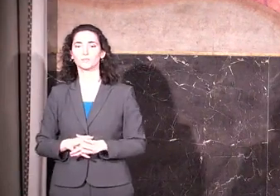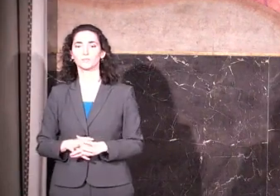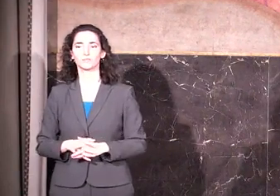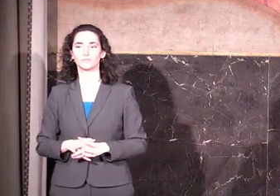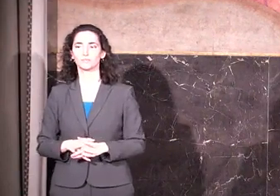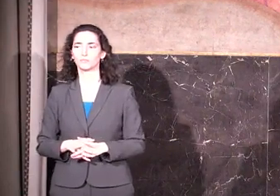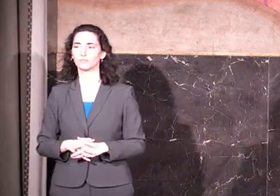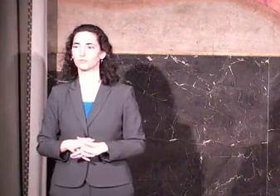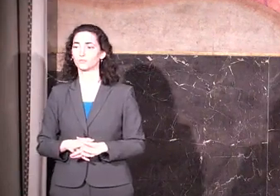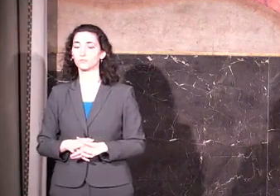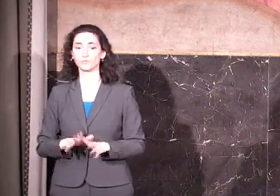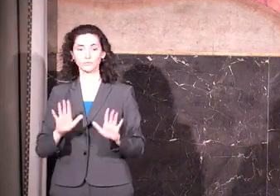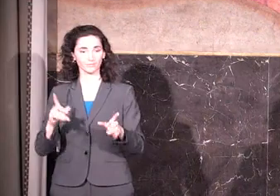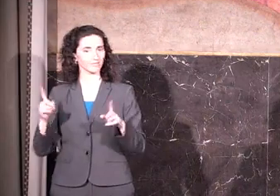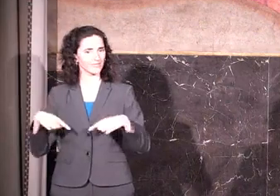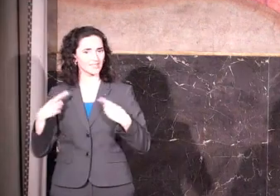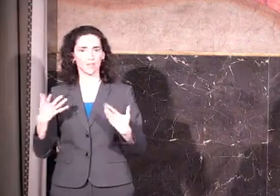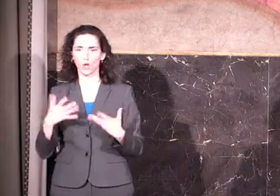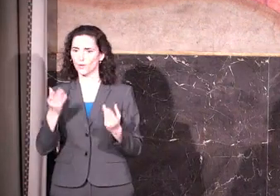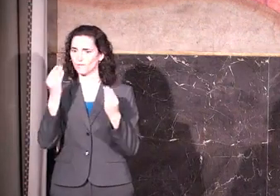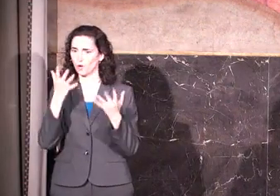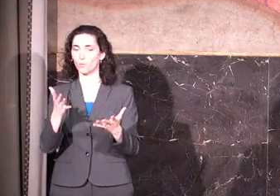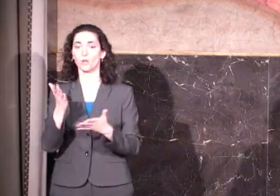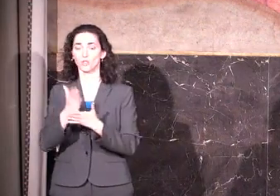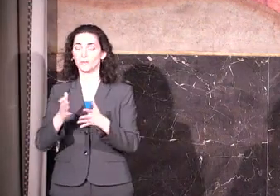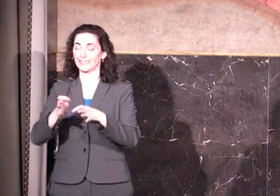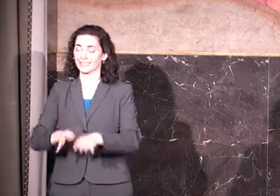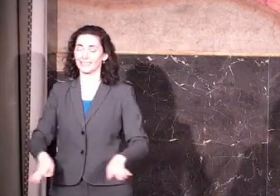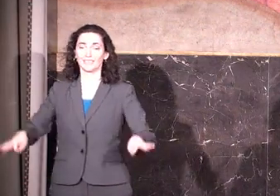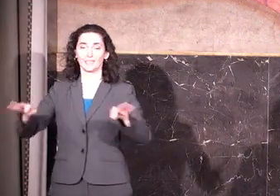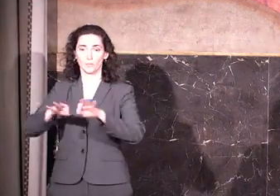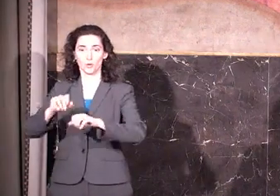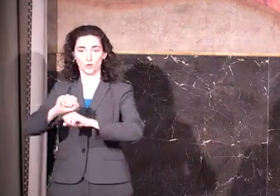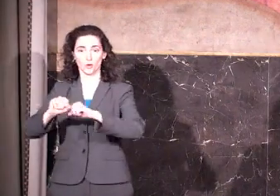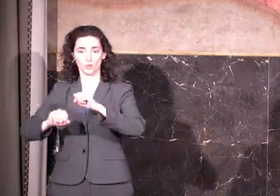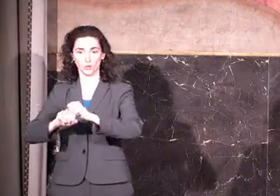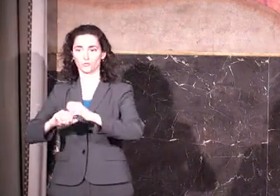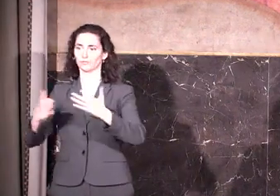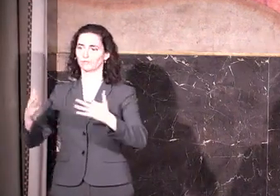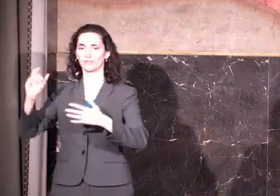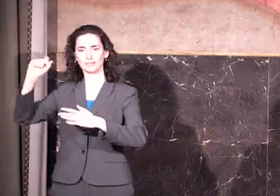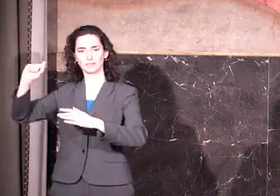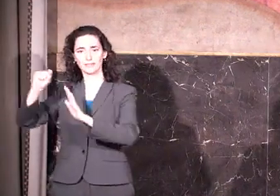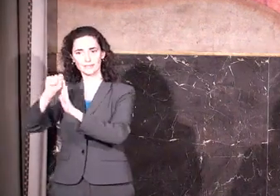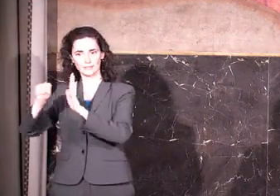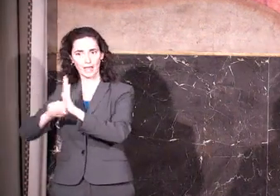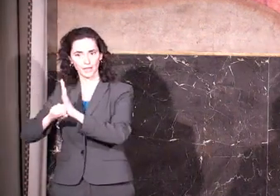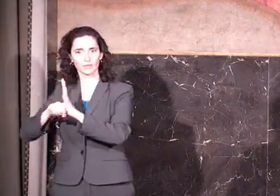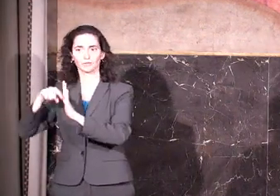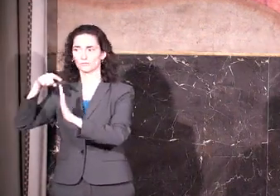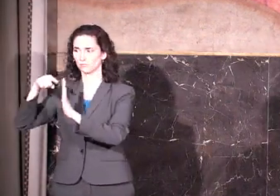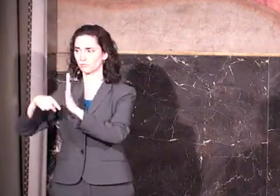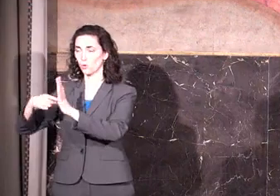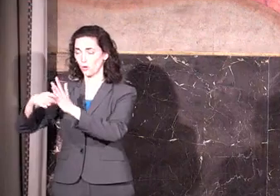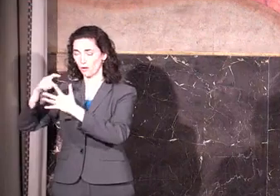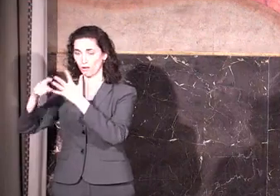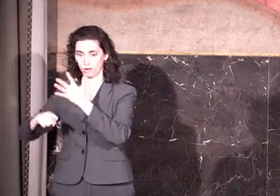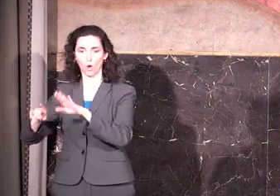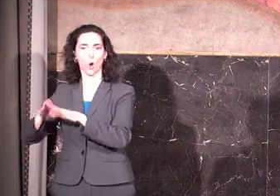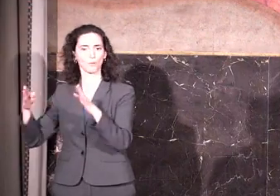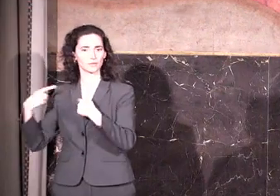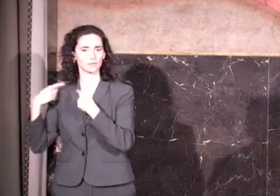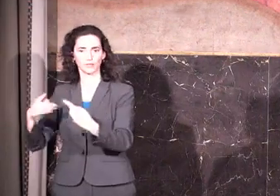critical infrastructure open, and the legislature is certainly critical infrastructure, especially when you think